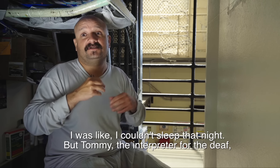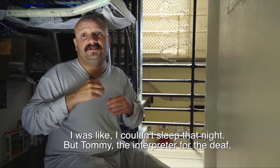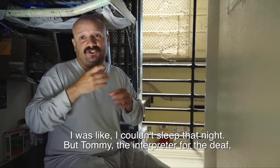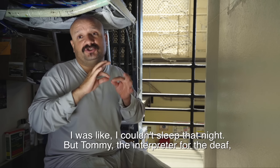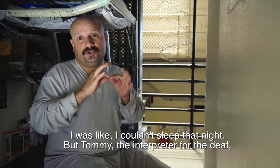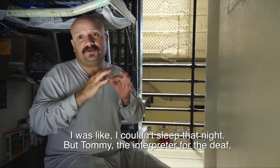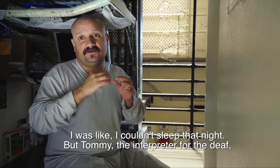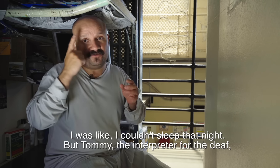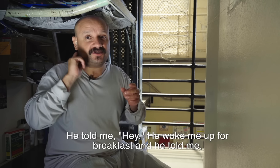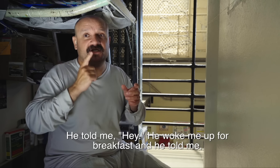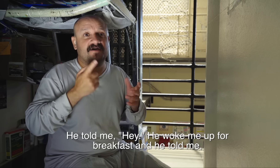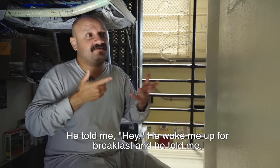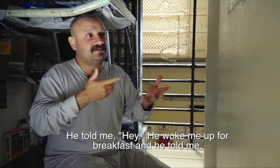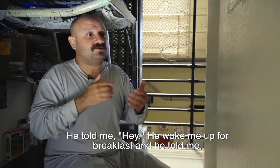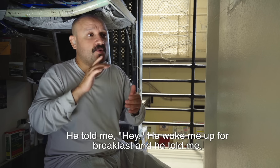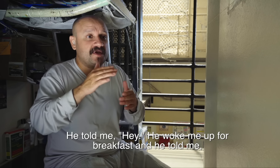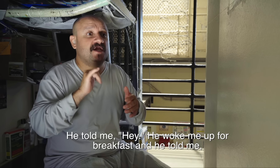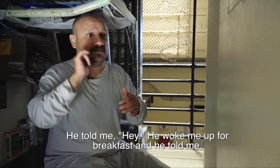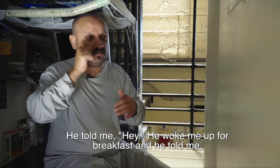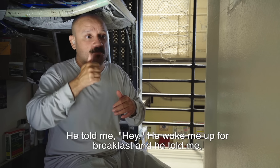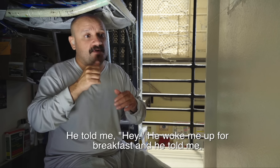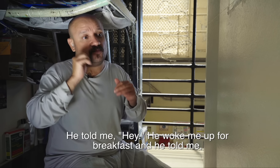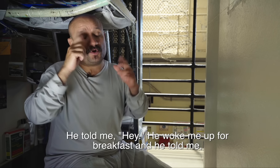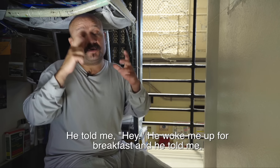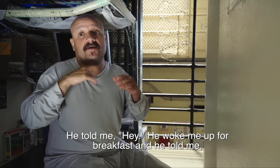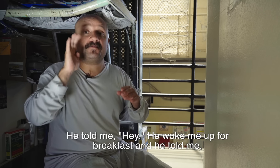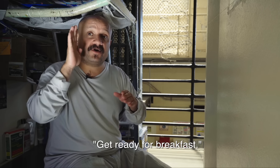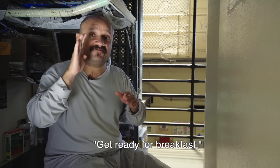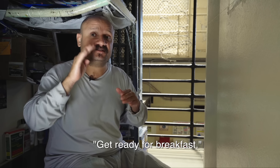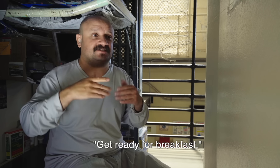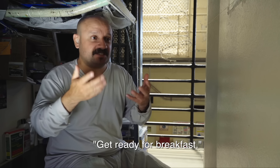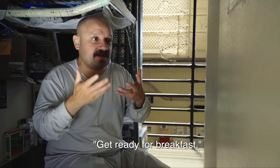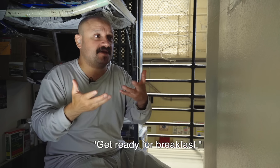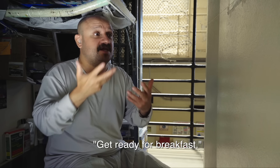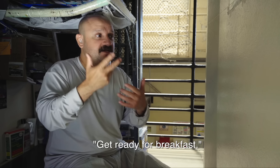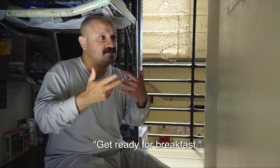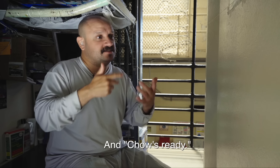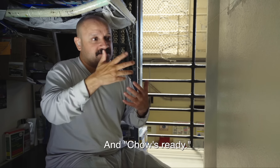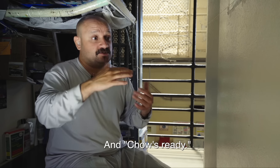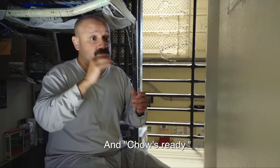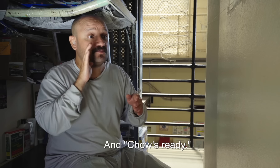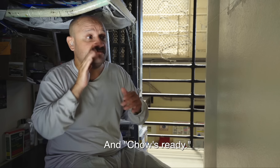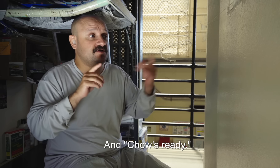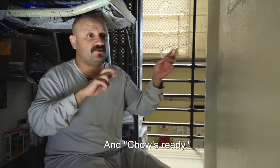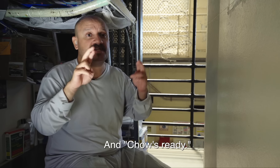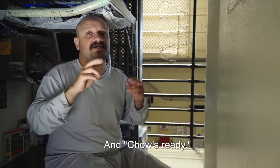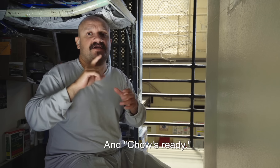the interpreter for the deaf, and he told me, hey, he woke me out the breakfast. He gave me, hey, this breakfast ready, and